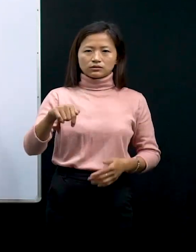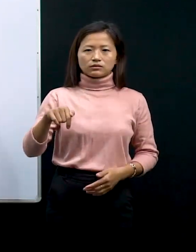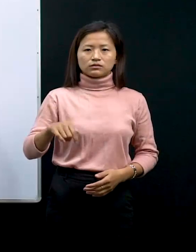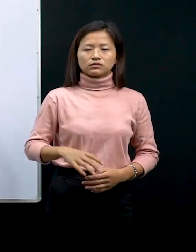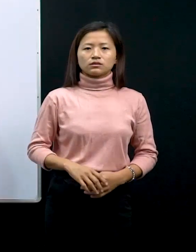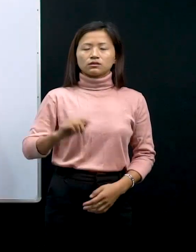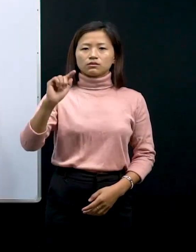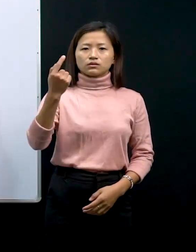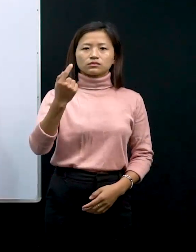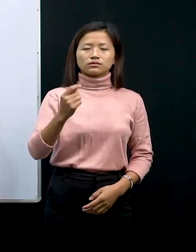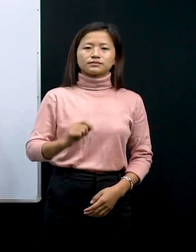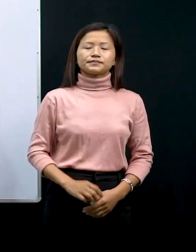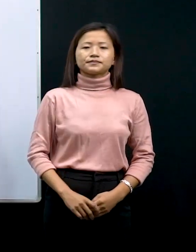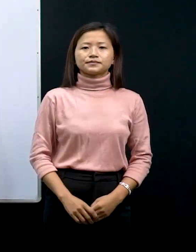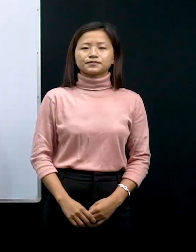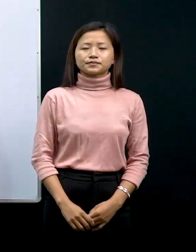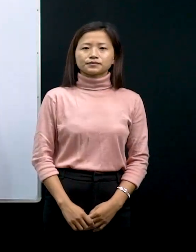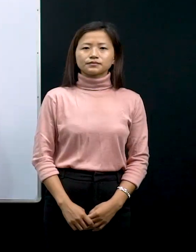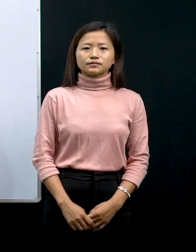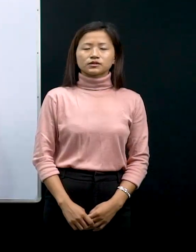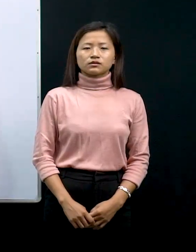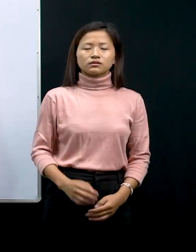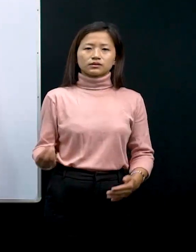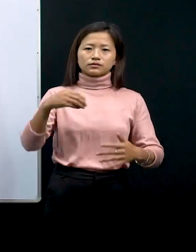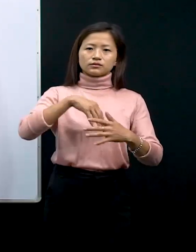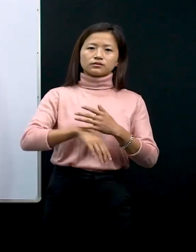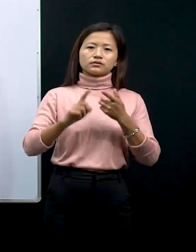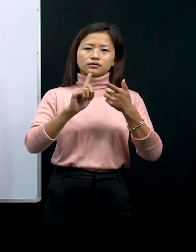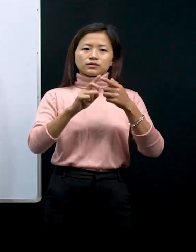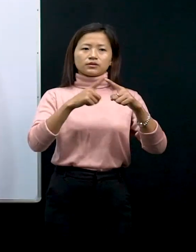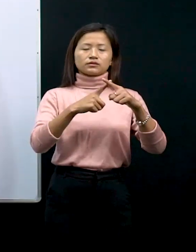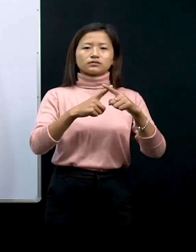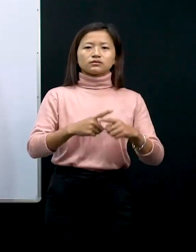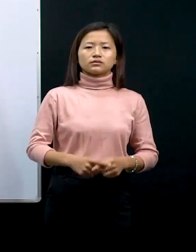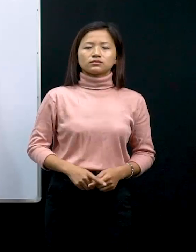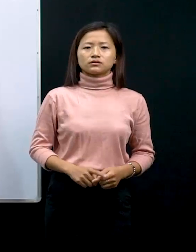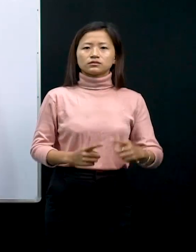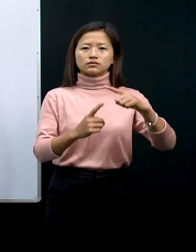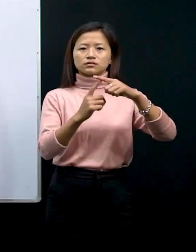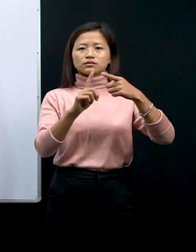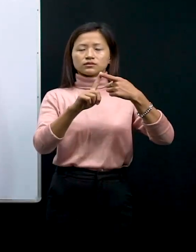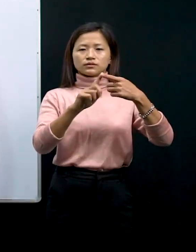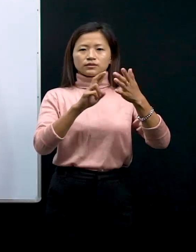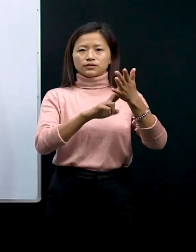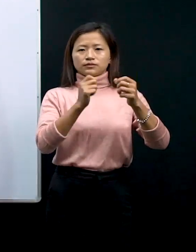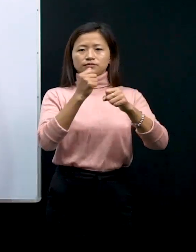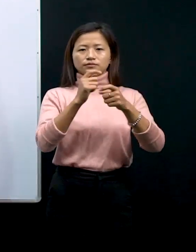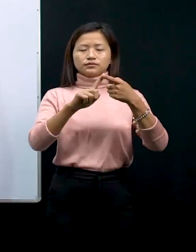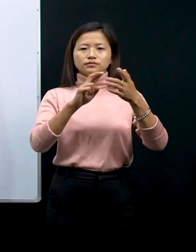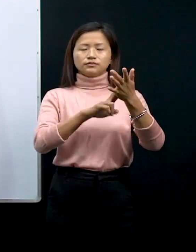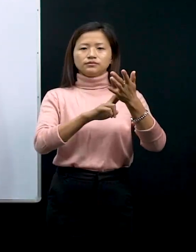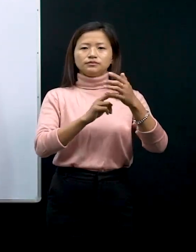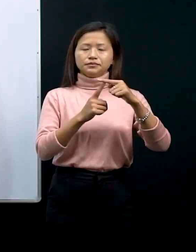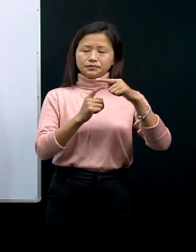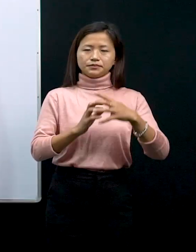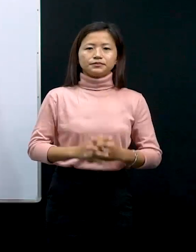Quickly once again I will go, then we will enter to the exercise. Okay? Okay. Tangents. What is tangent? I go a little bit fast. Okay. What